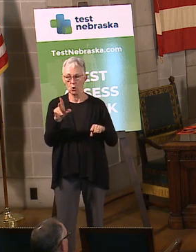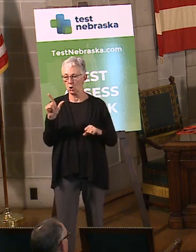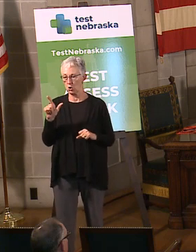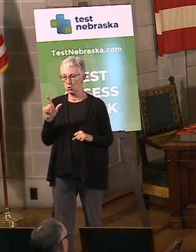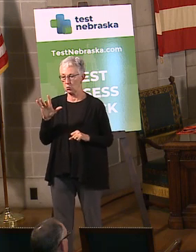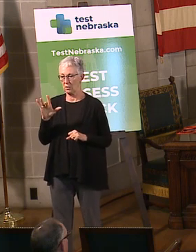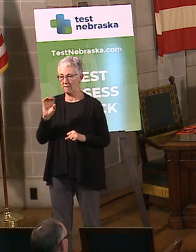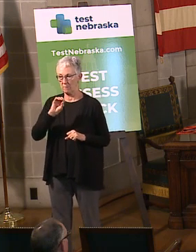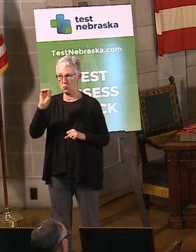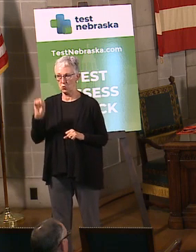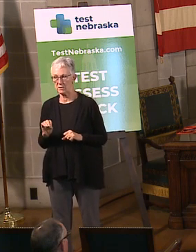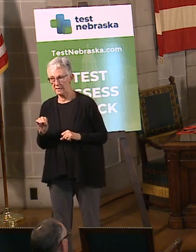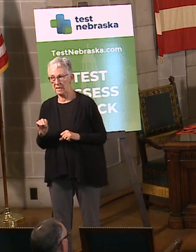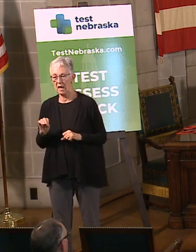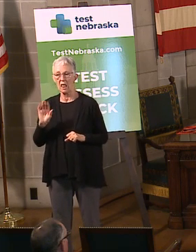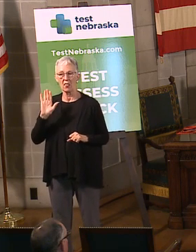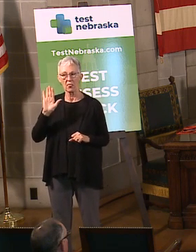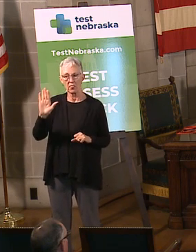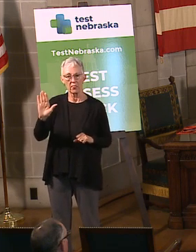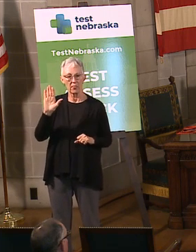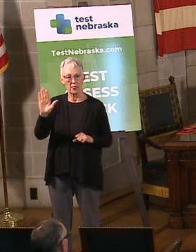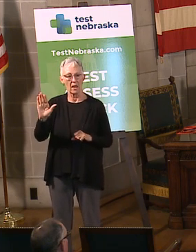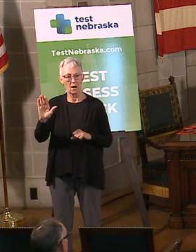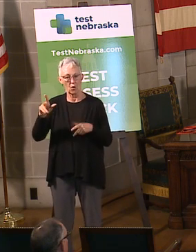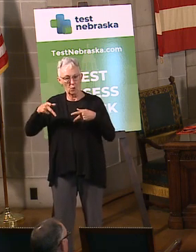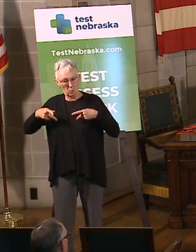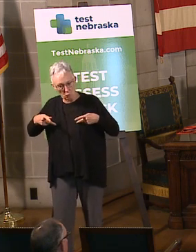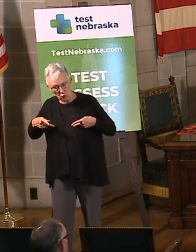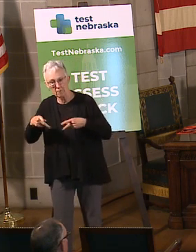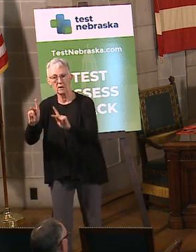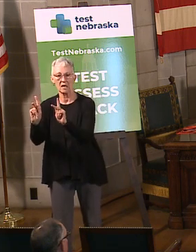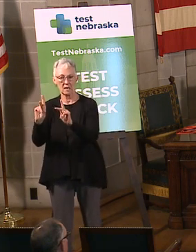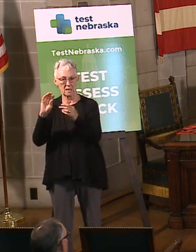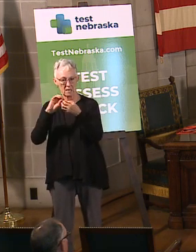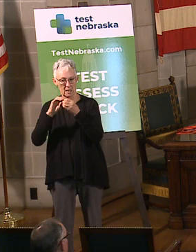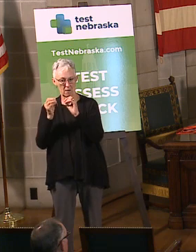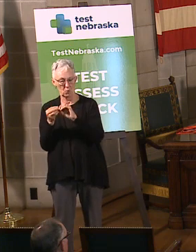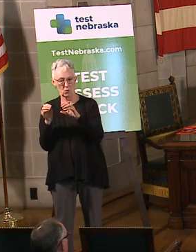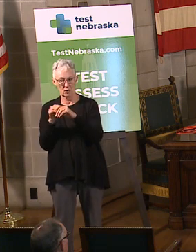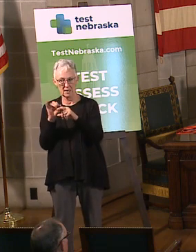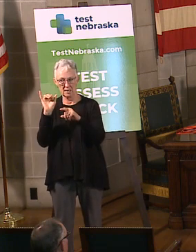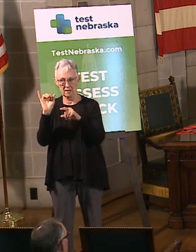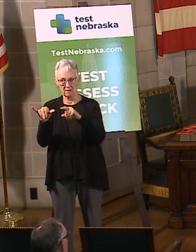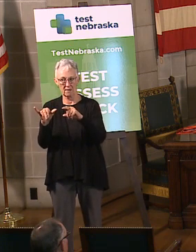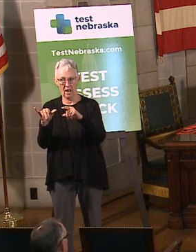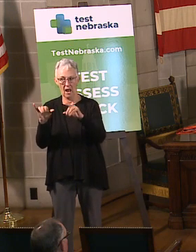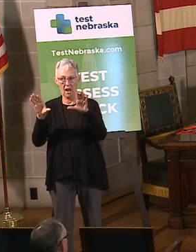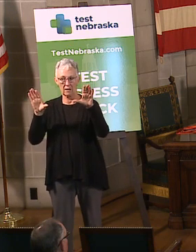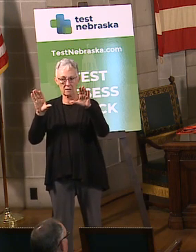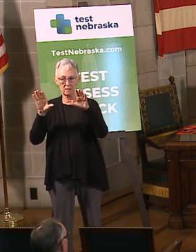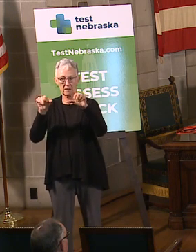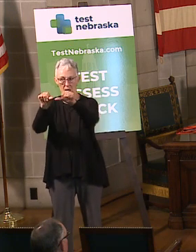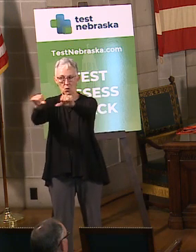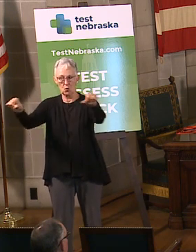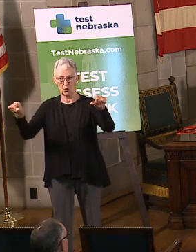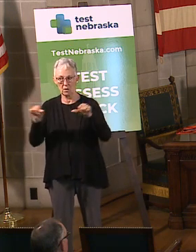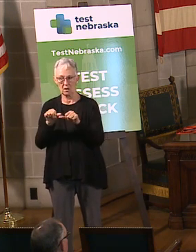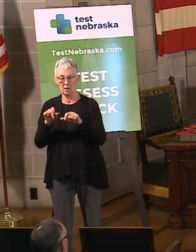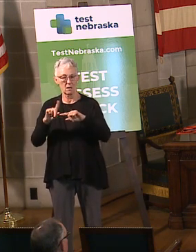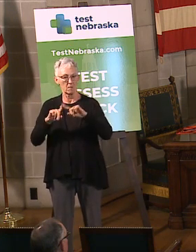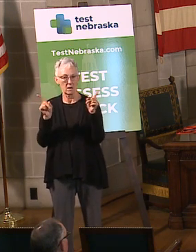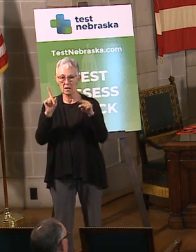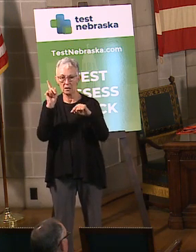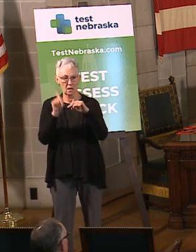25% of your rated occupancy, but not to exceed 3,000 people. So the kinds